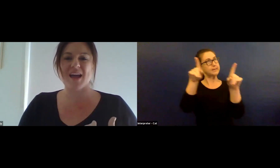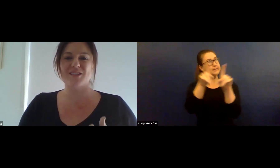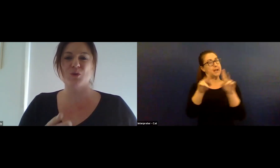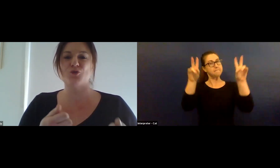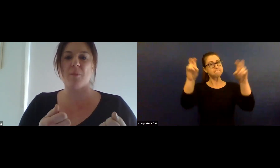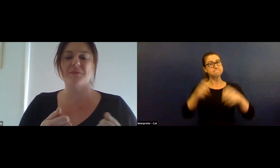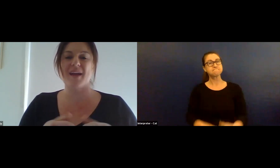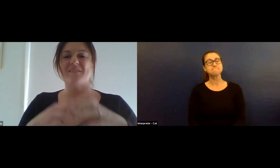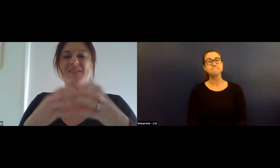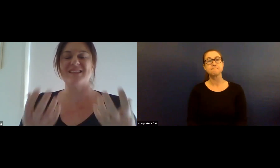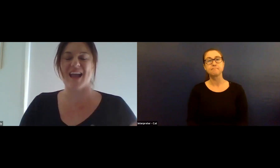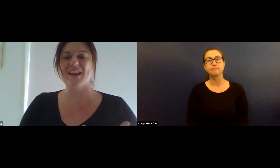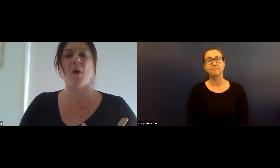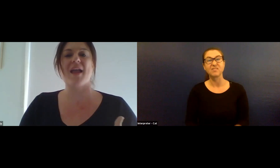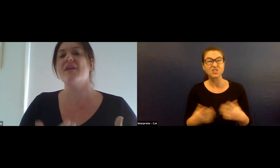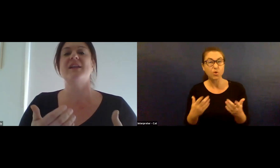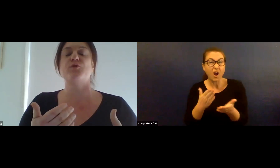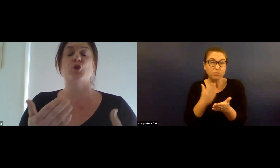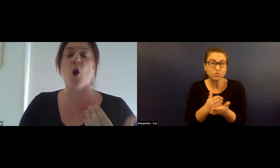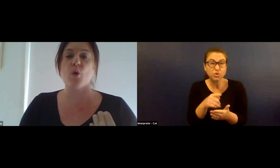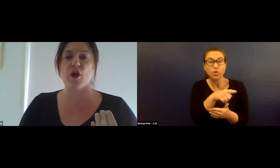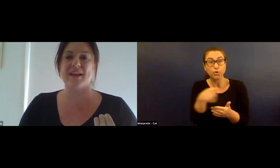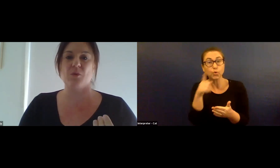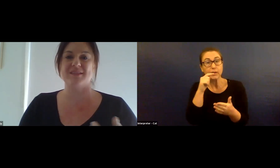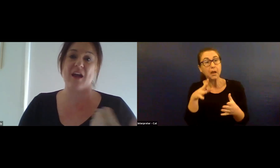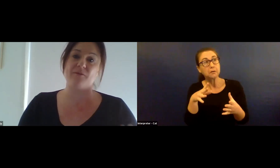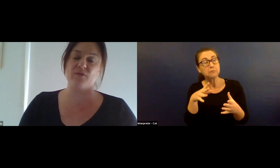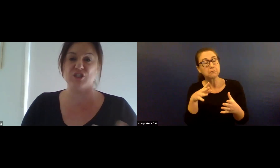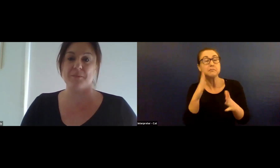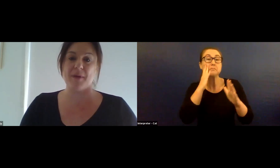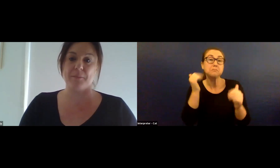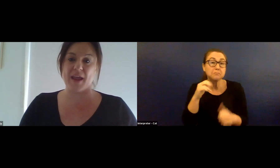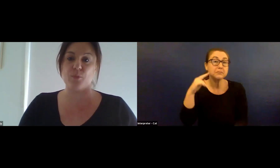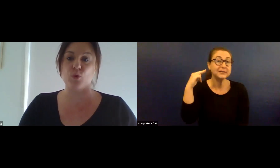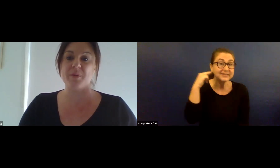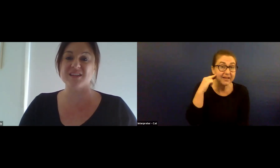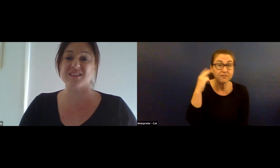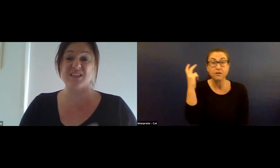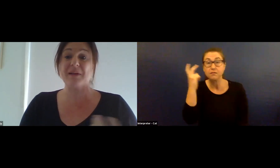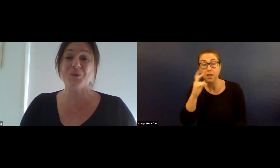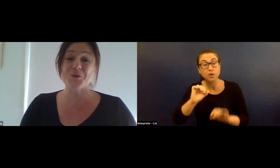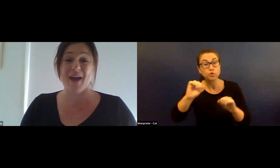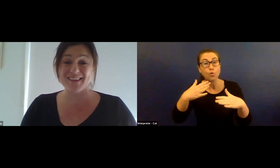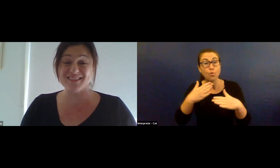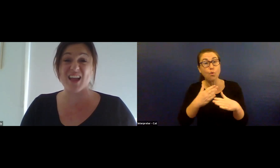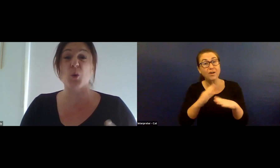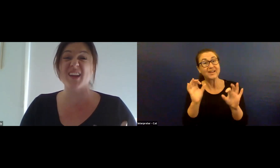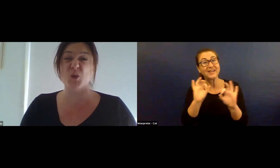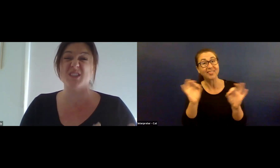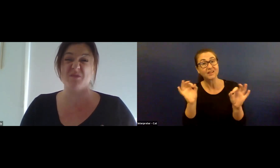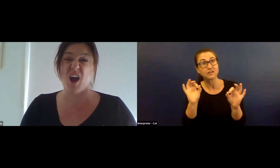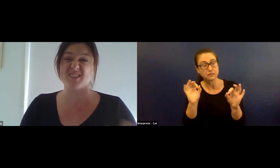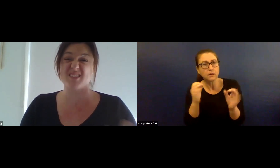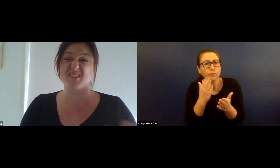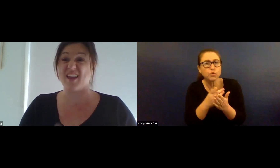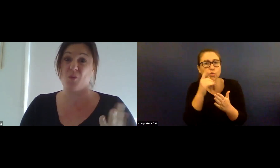well placed to adopt many of these anyway, even if you're not working with deaf or vision impaired people, because it's simply good manners and good